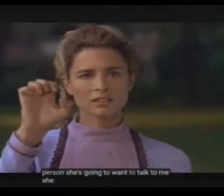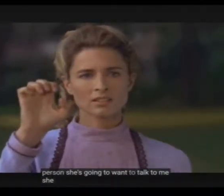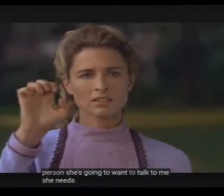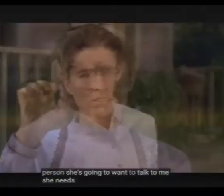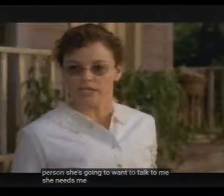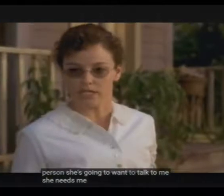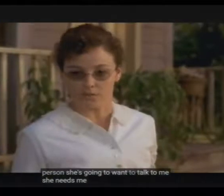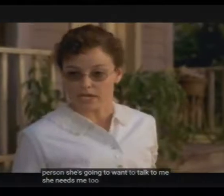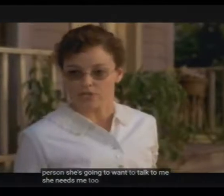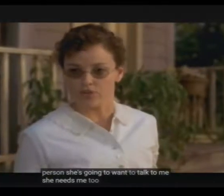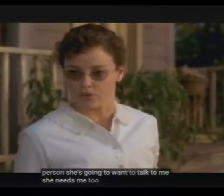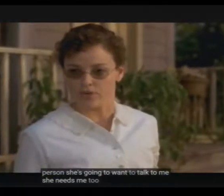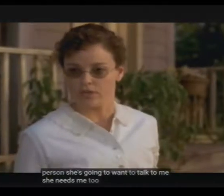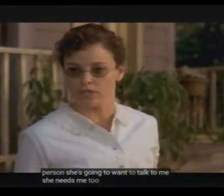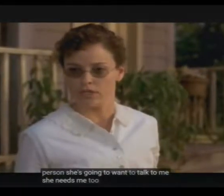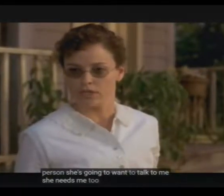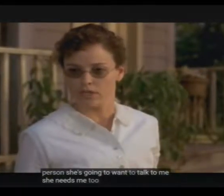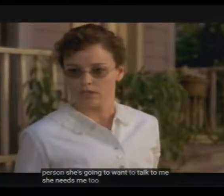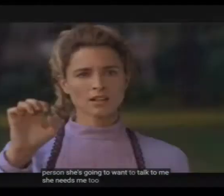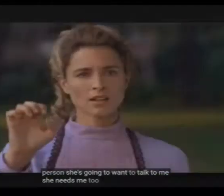She needs me too.